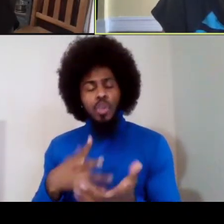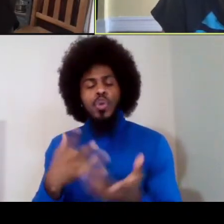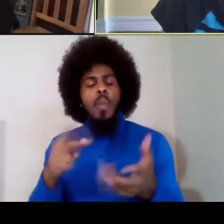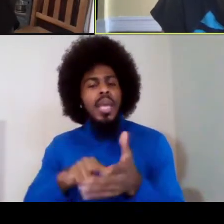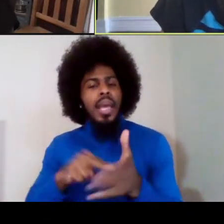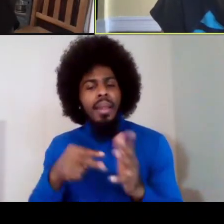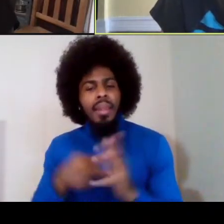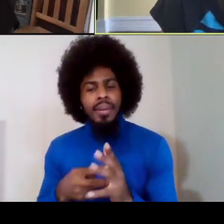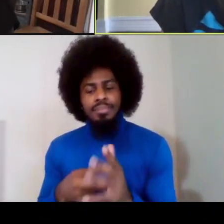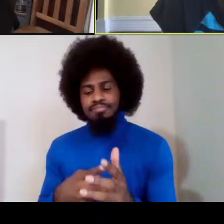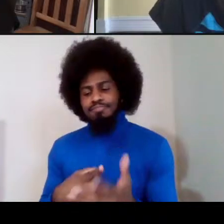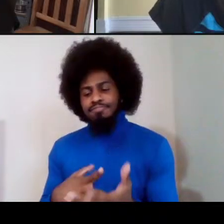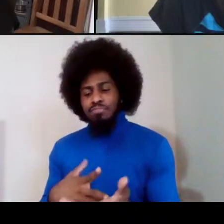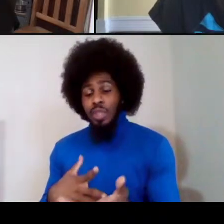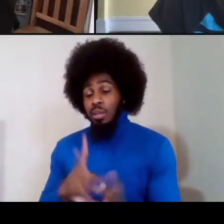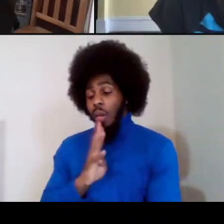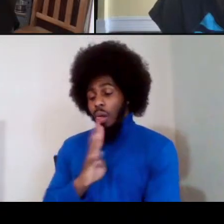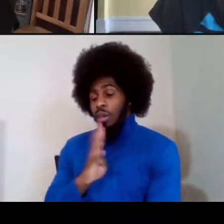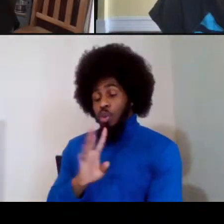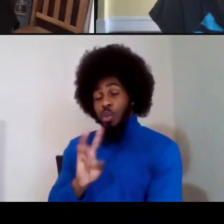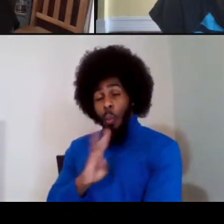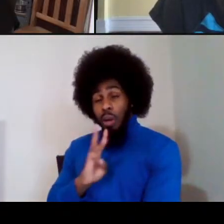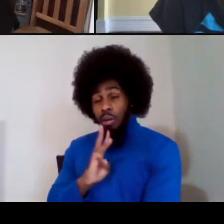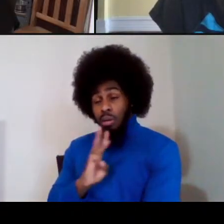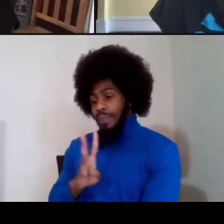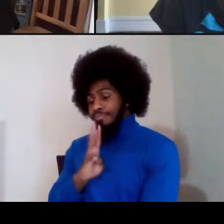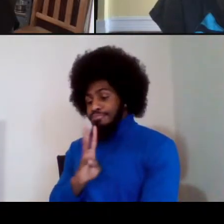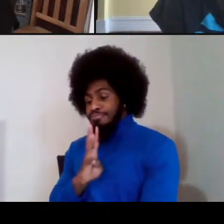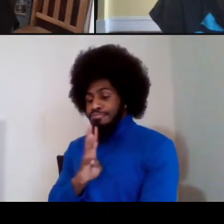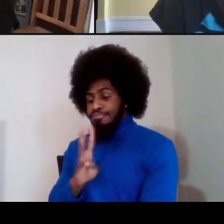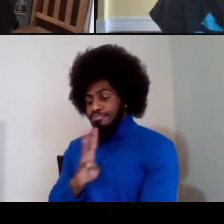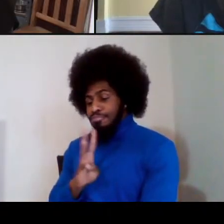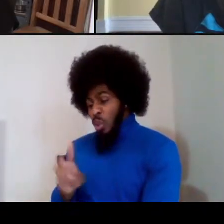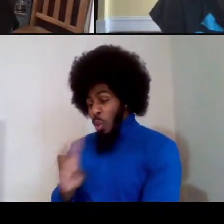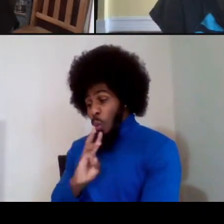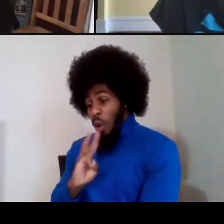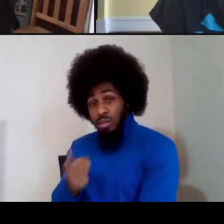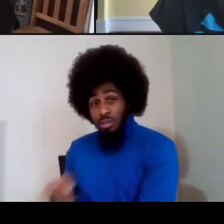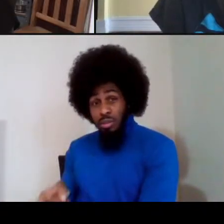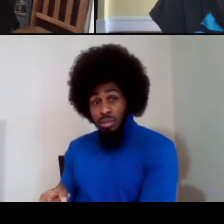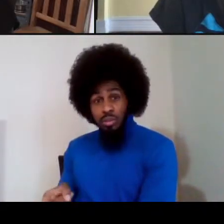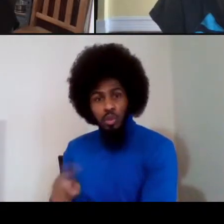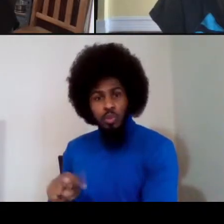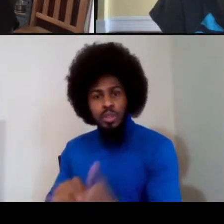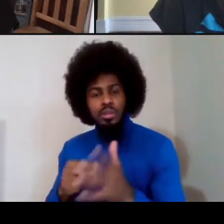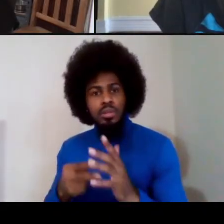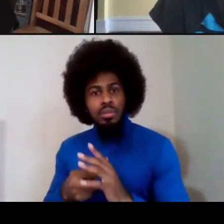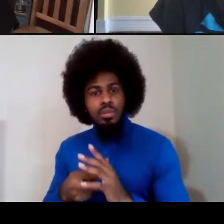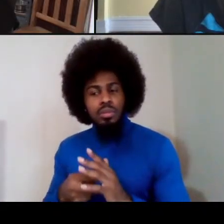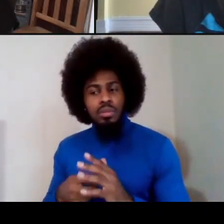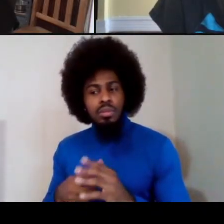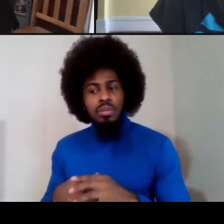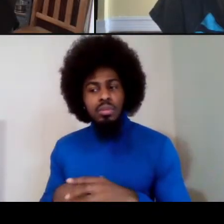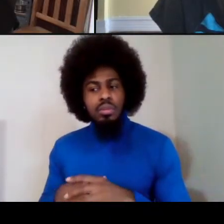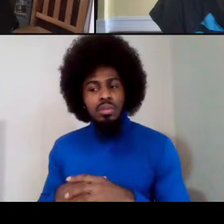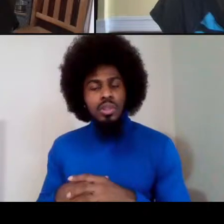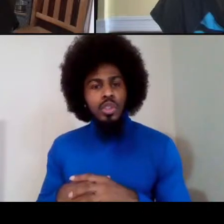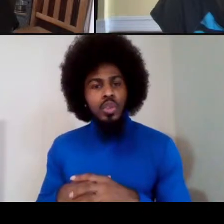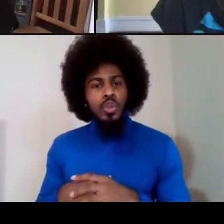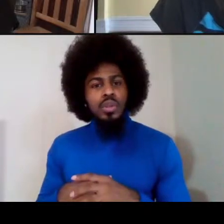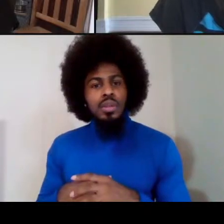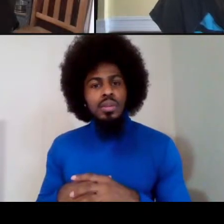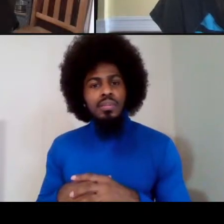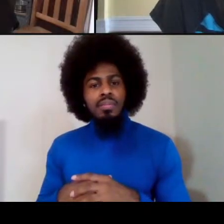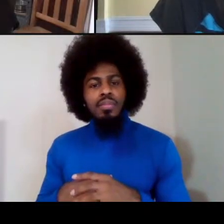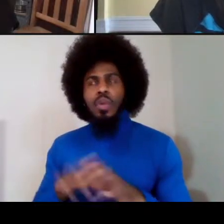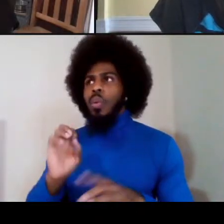and all the things? Yeah, and the truth is, when we were talking earlier, and your son said, "Wait, I wrote it down. I'm talking to